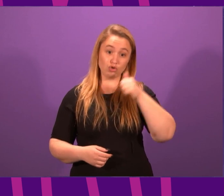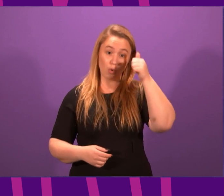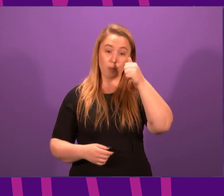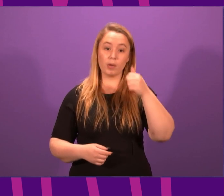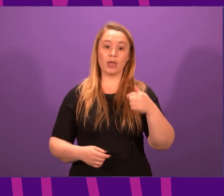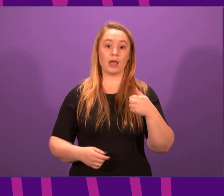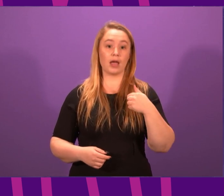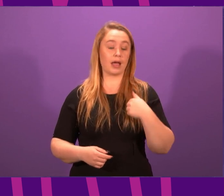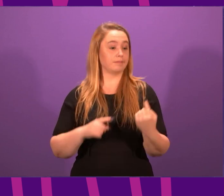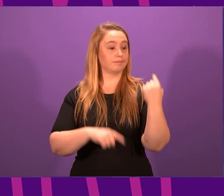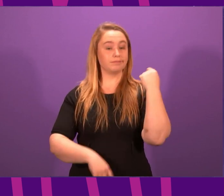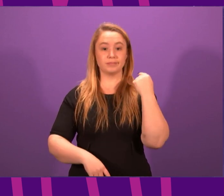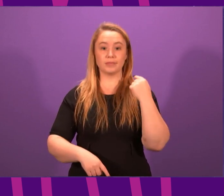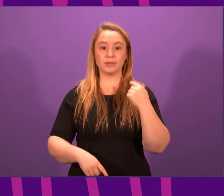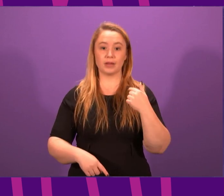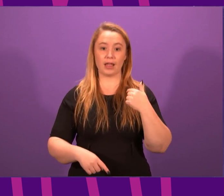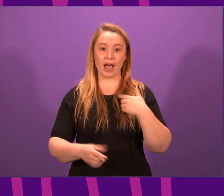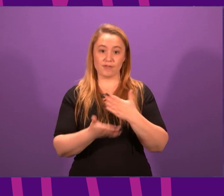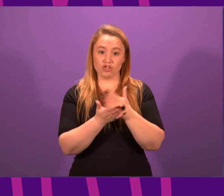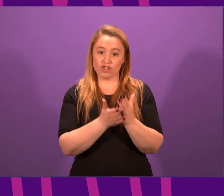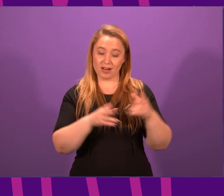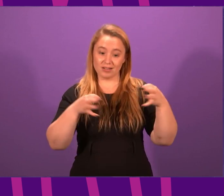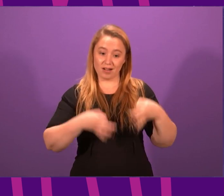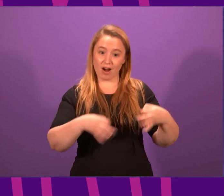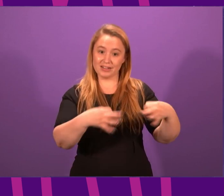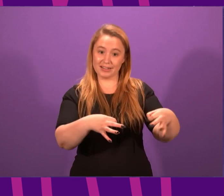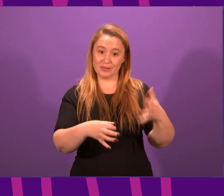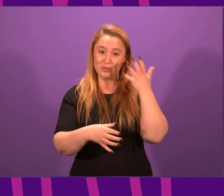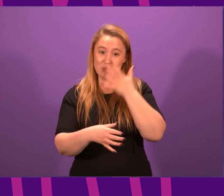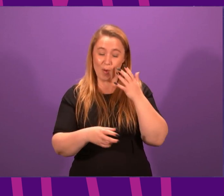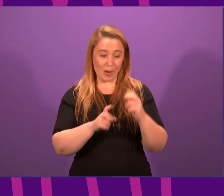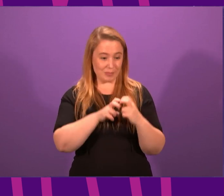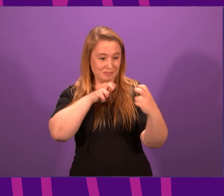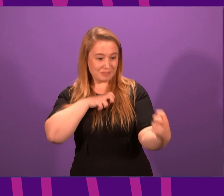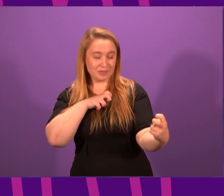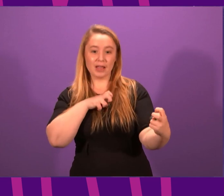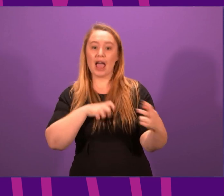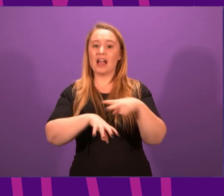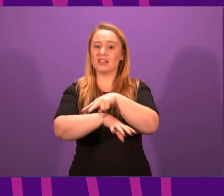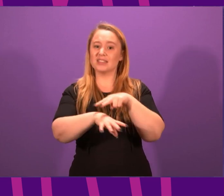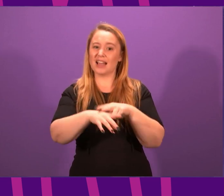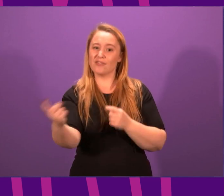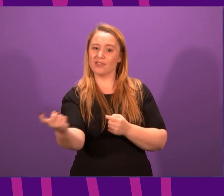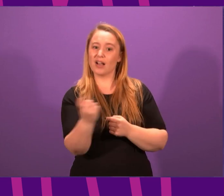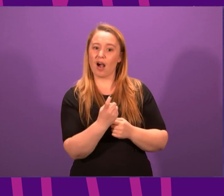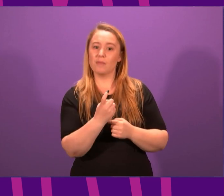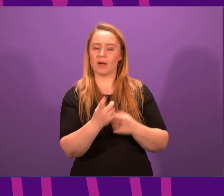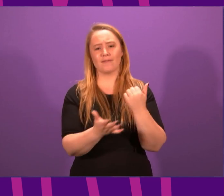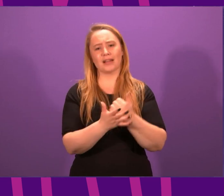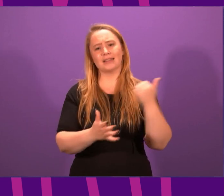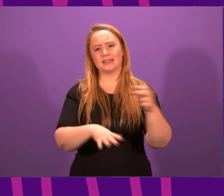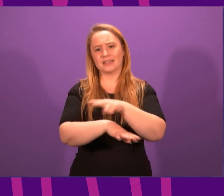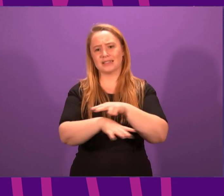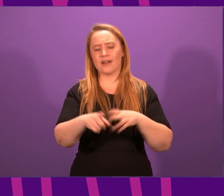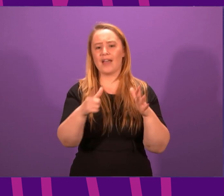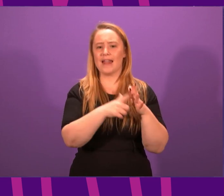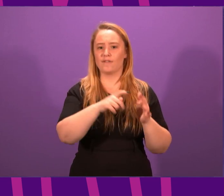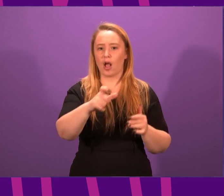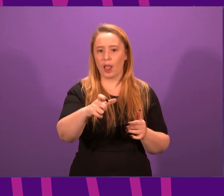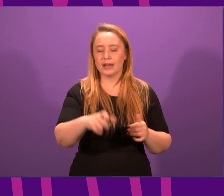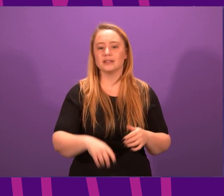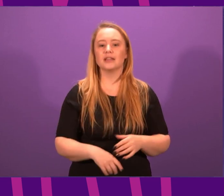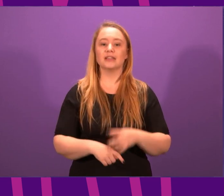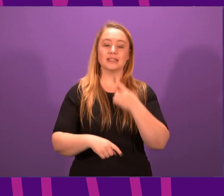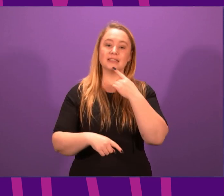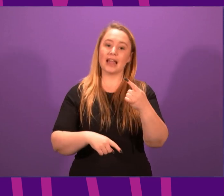warmer, I was sitting with her in the shared garden. And one of the fantastic staff who looks after her in Inverclyde told me that her